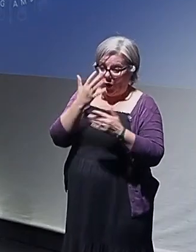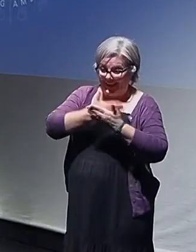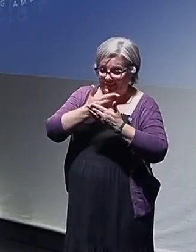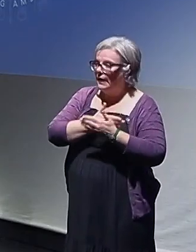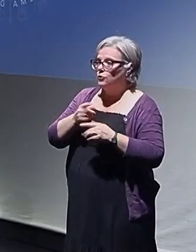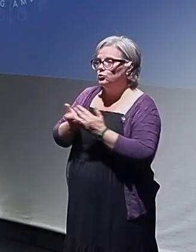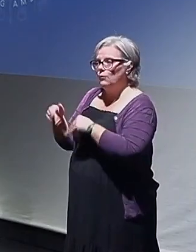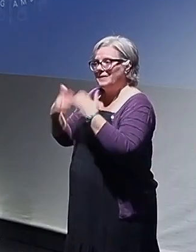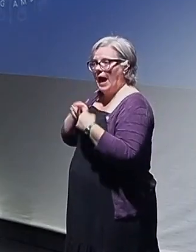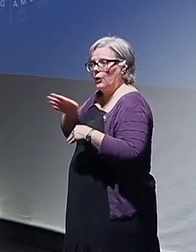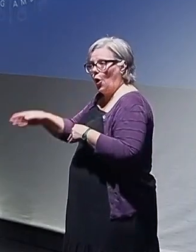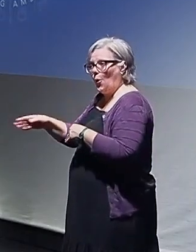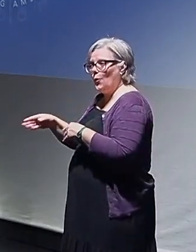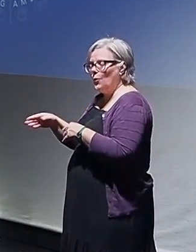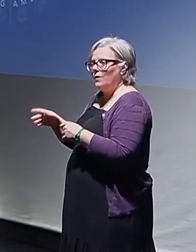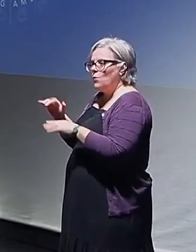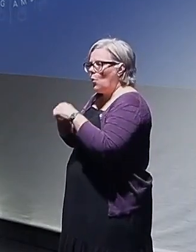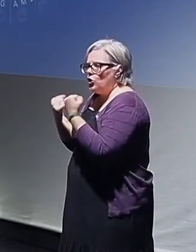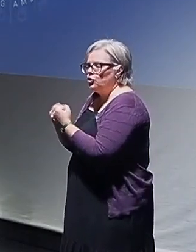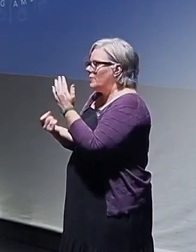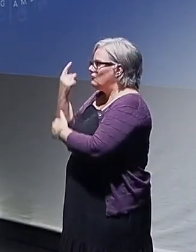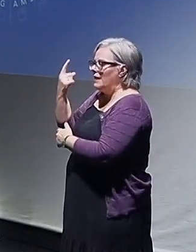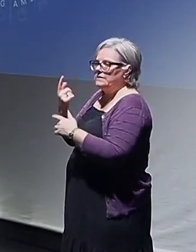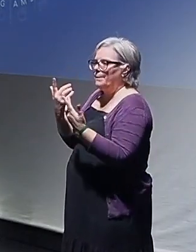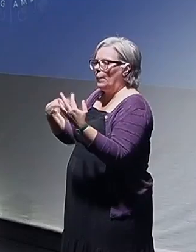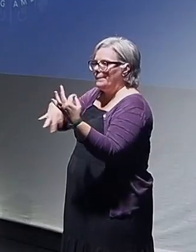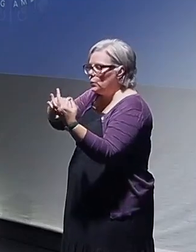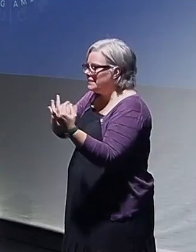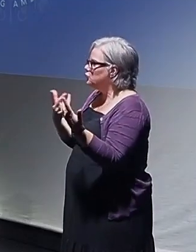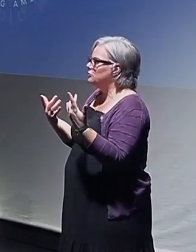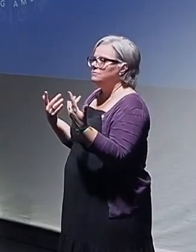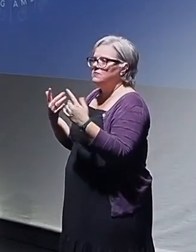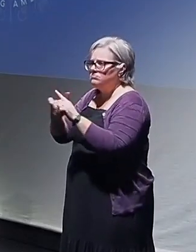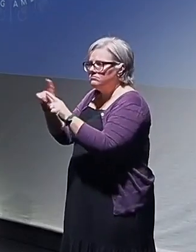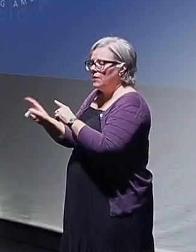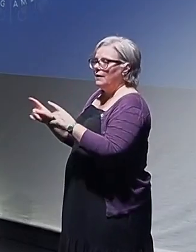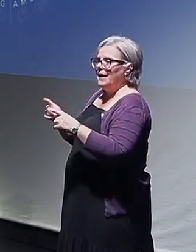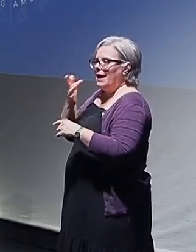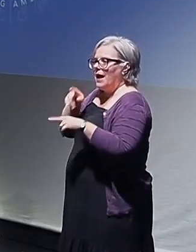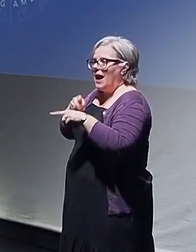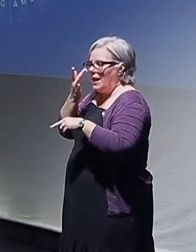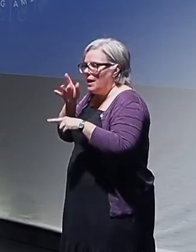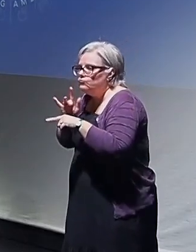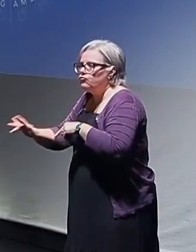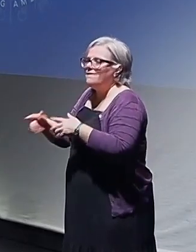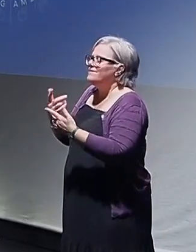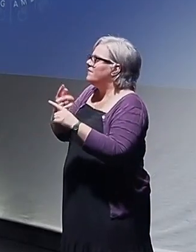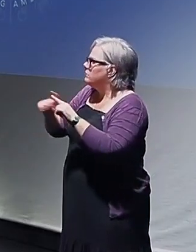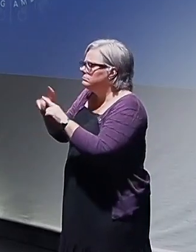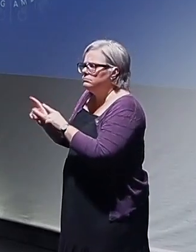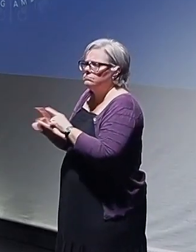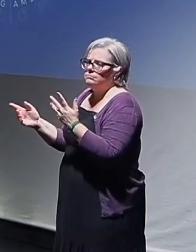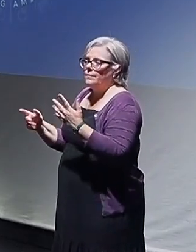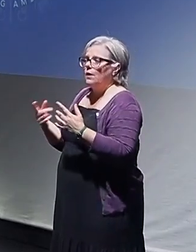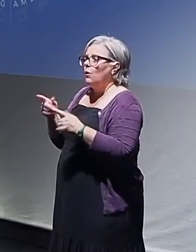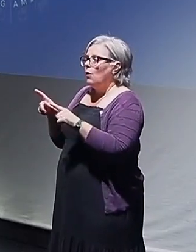this random, workshop where musicians are playing tabla and we're doing improv, and then something else with Simon Stevens, or developing this other